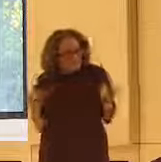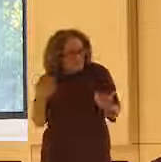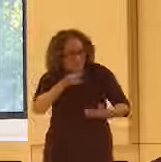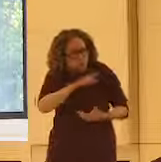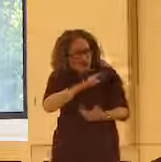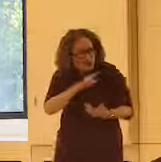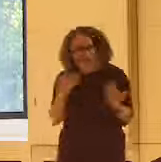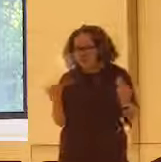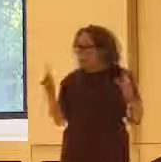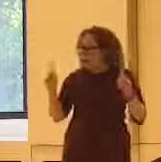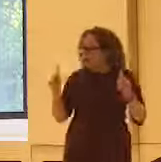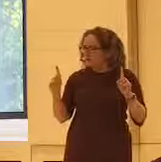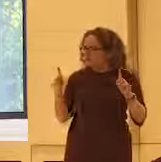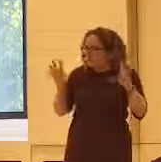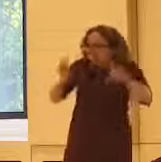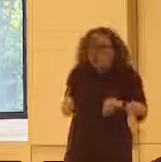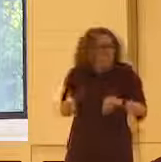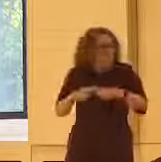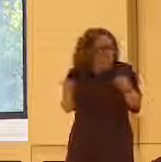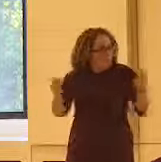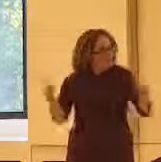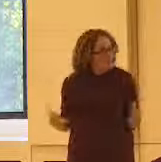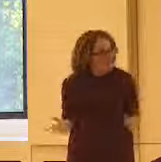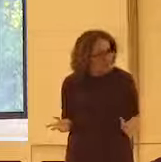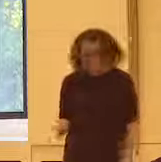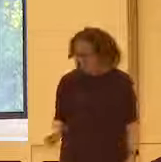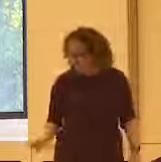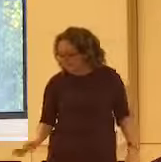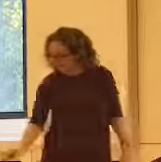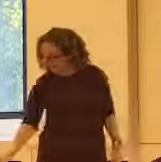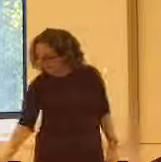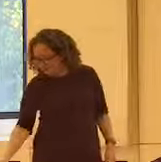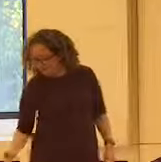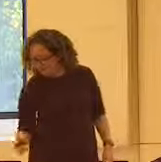don't talk about it in the deaf world. But why is that stopped?